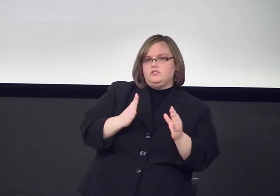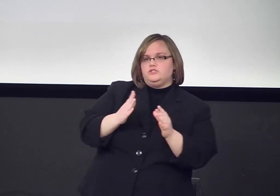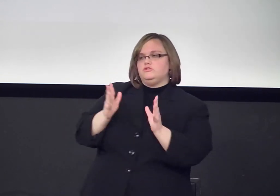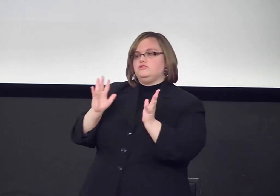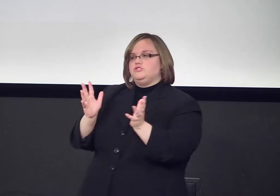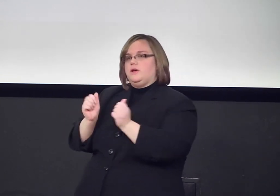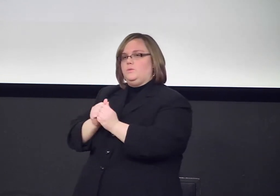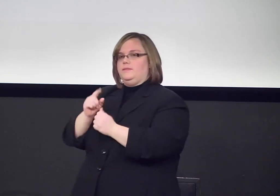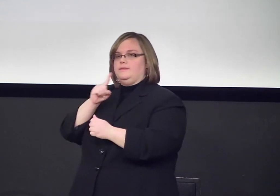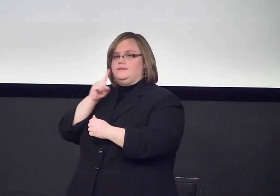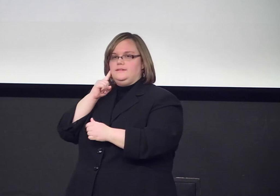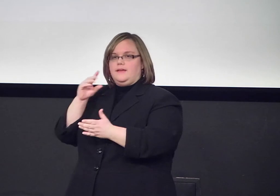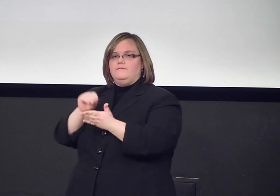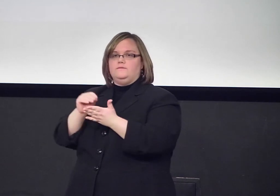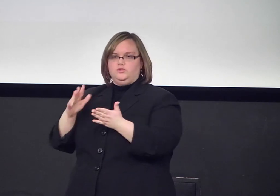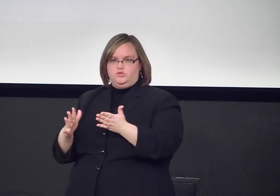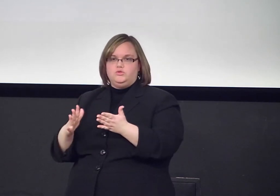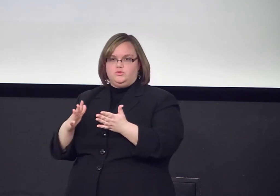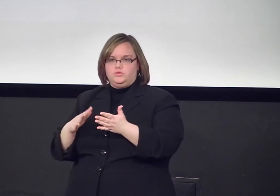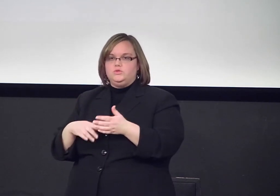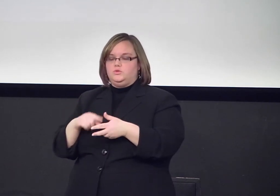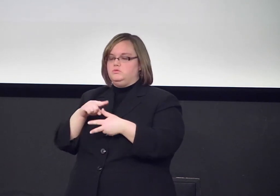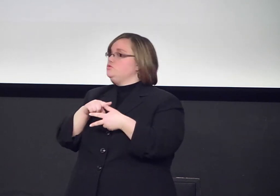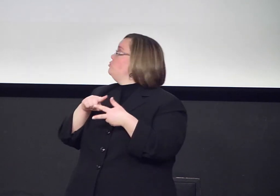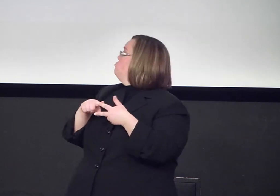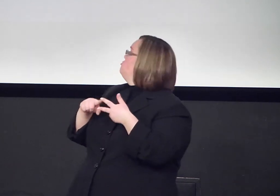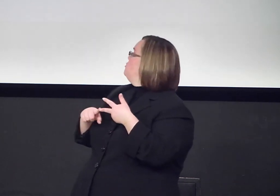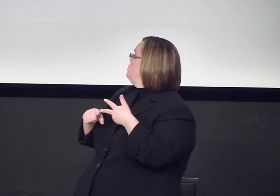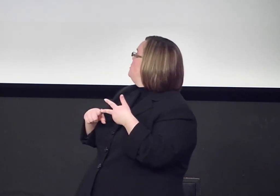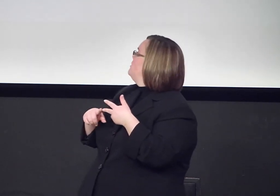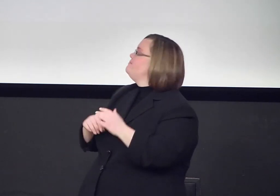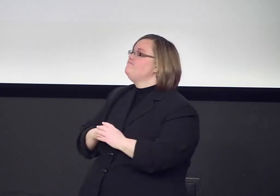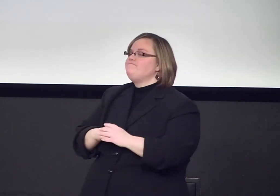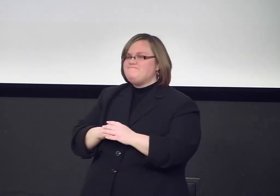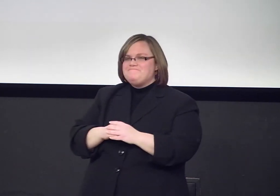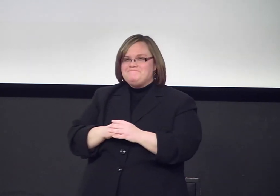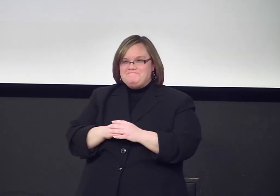And the third was a hearing professor talking with a deaf student.